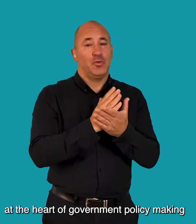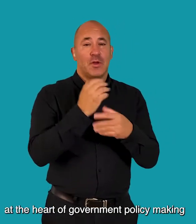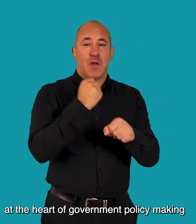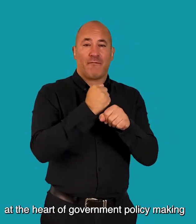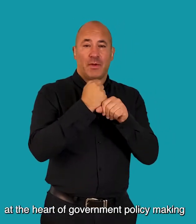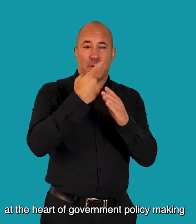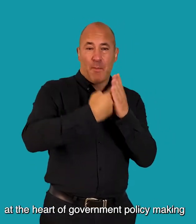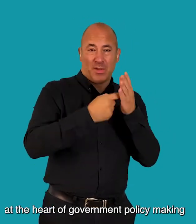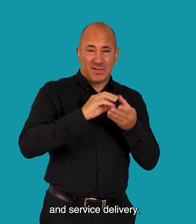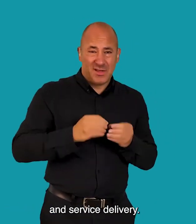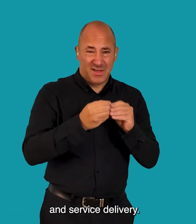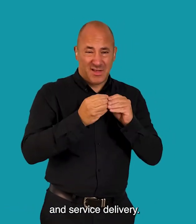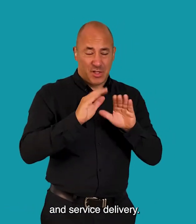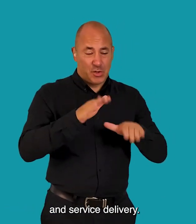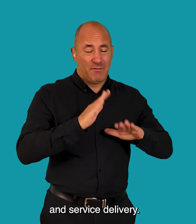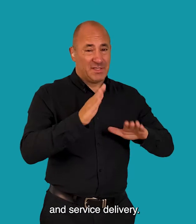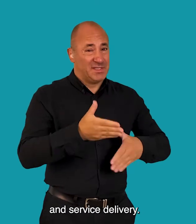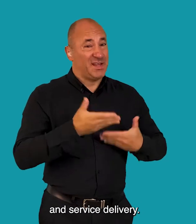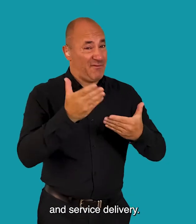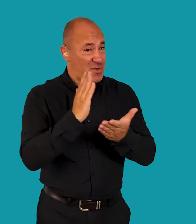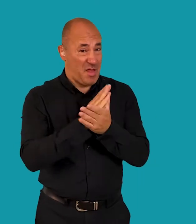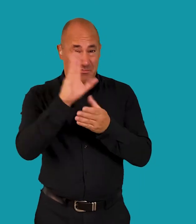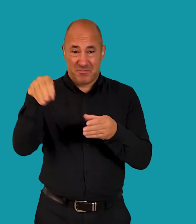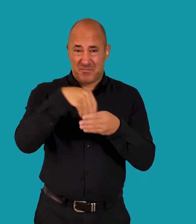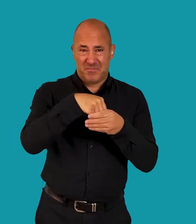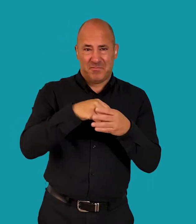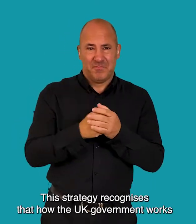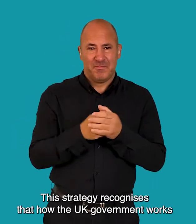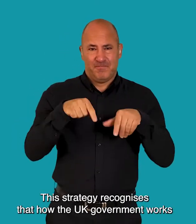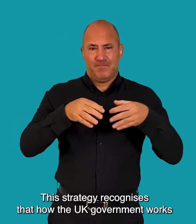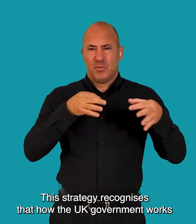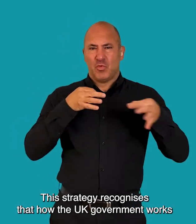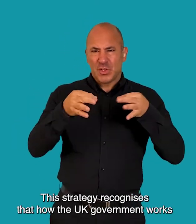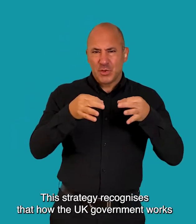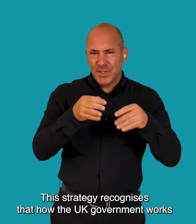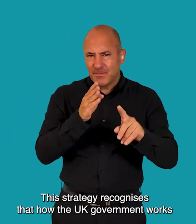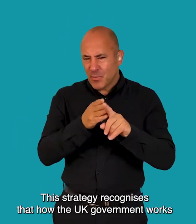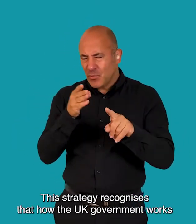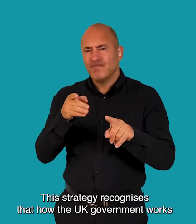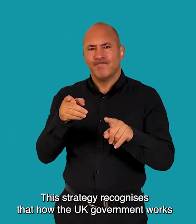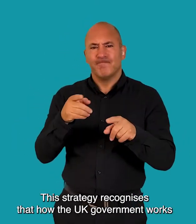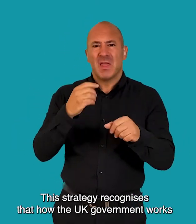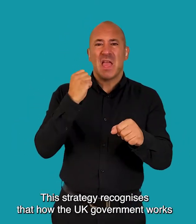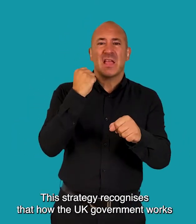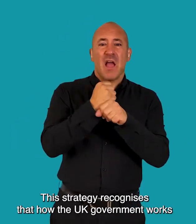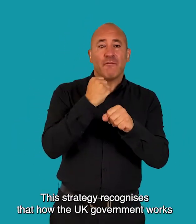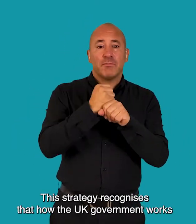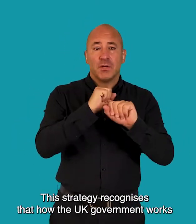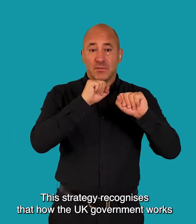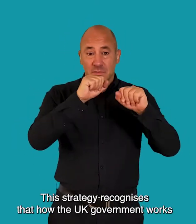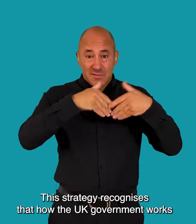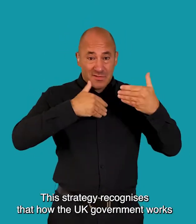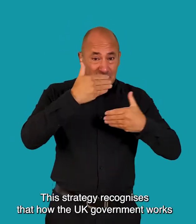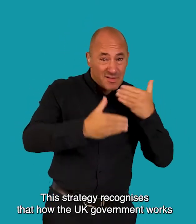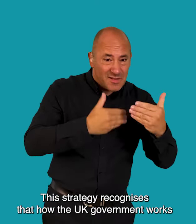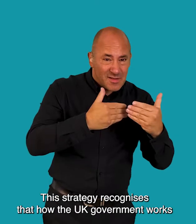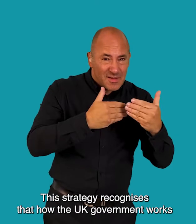policy making and service delivery. This strategy recognises that how the UK government works is